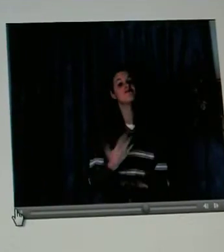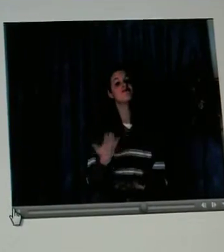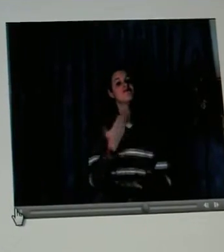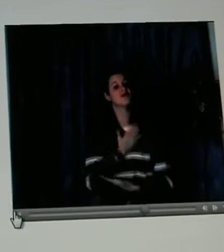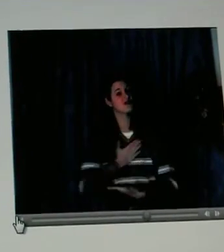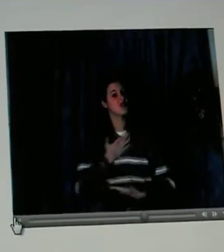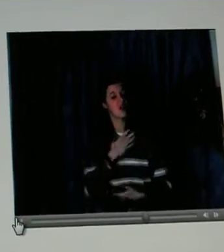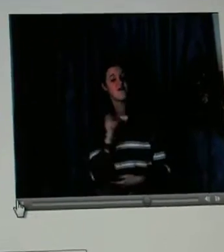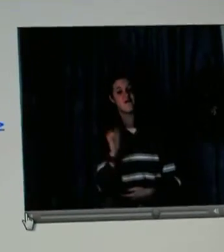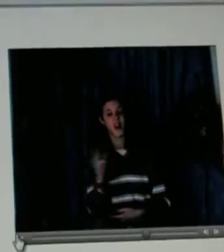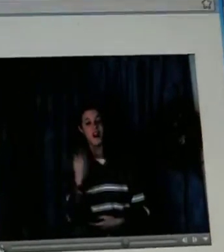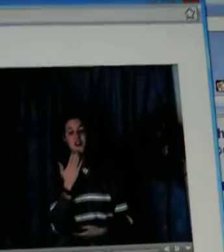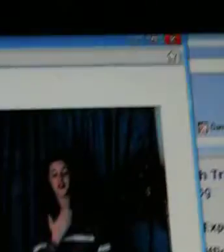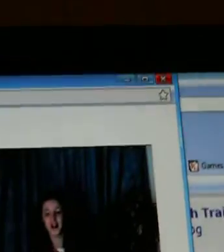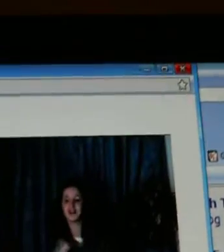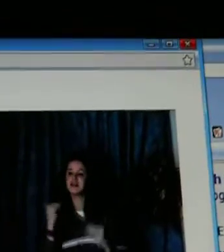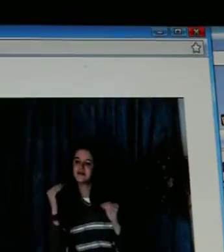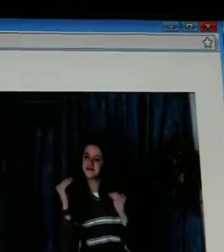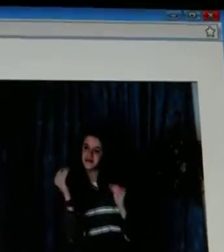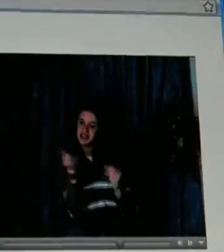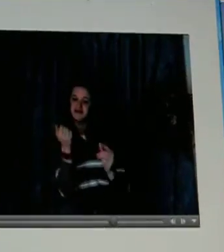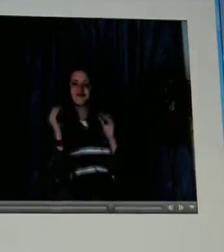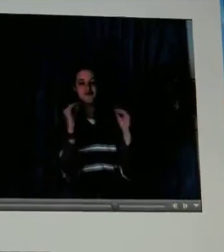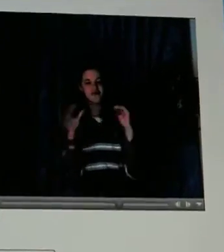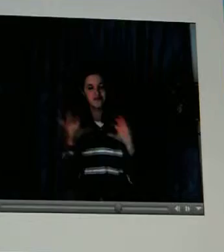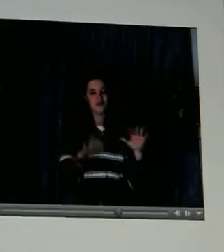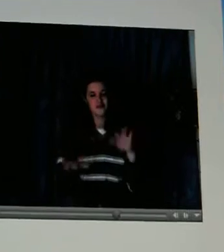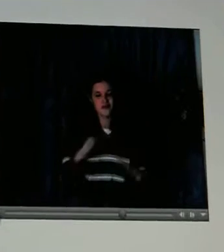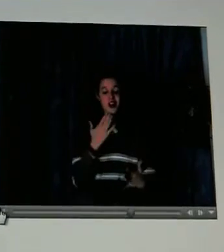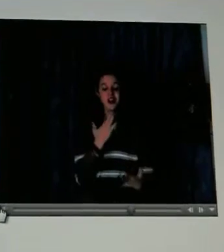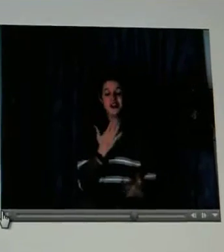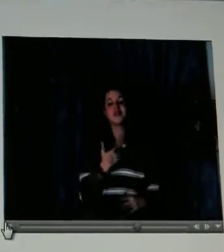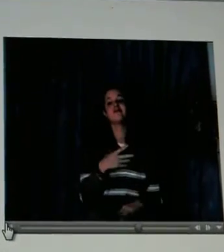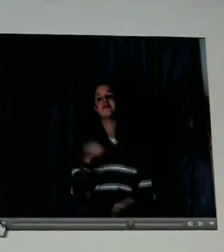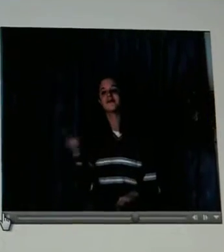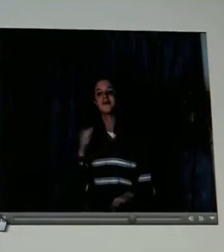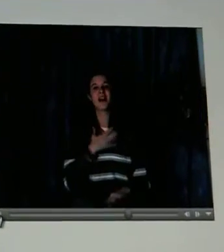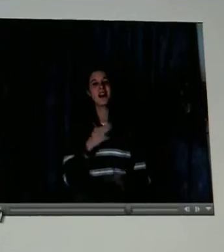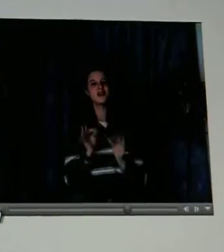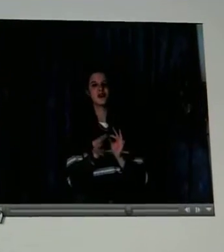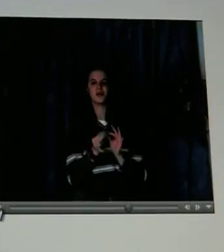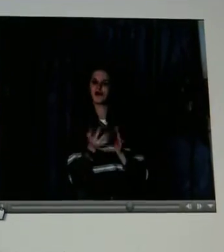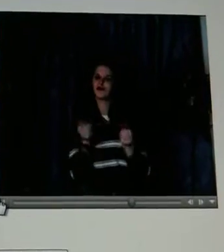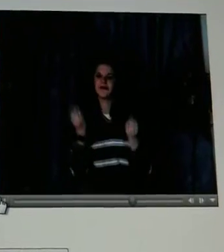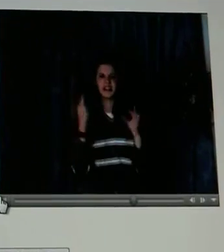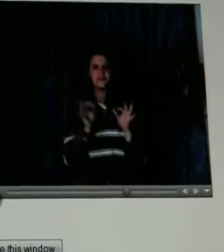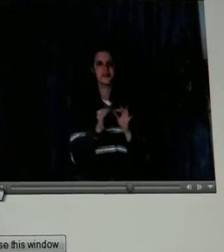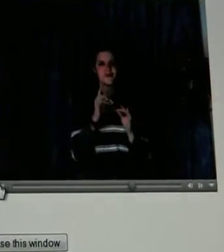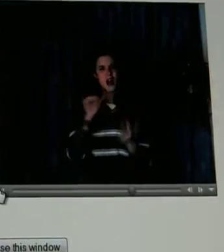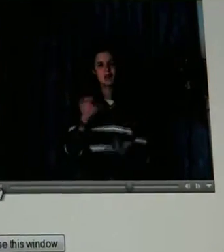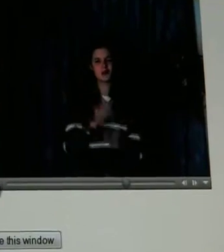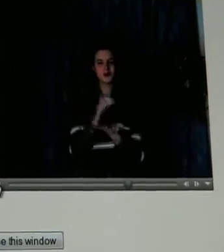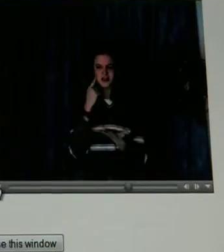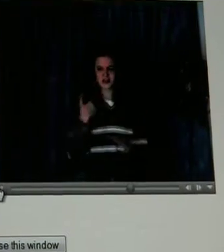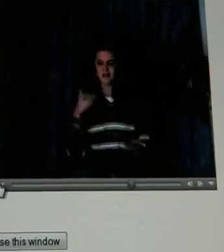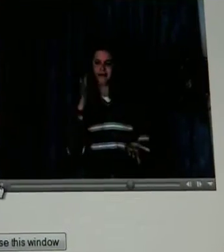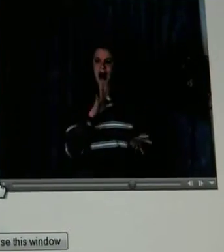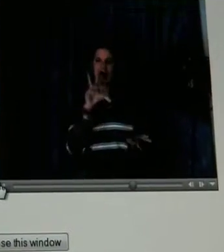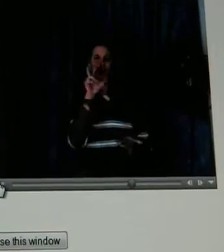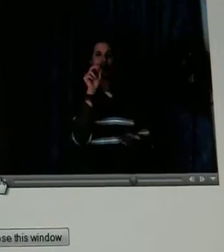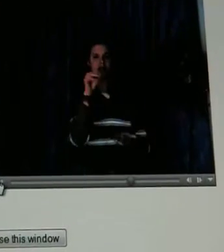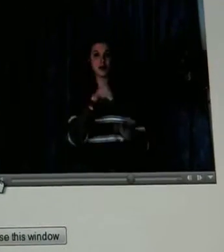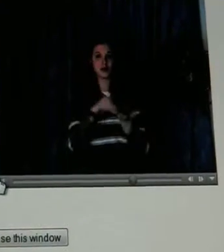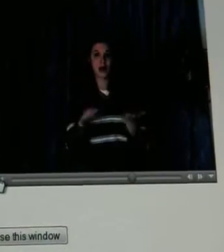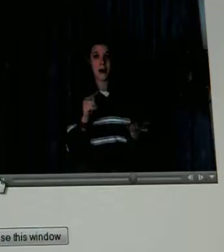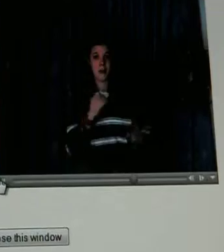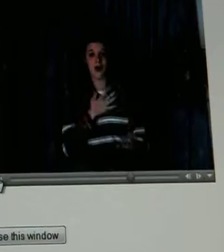So the middle school sign language class that I was involved in, I really enjoyed. I learned many good things from the teachers there. And in high school, I